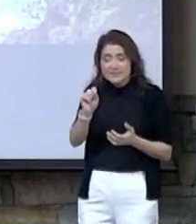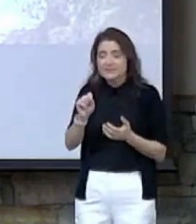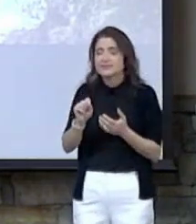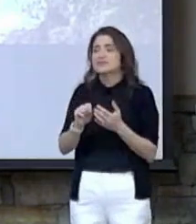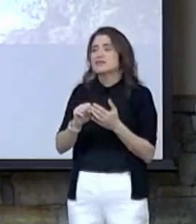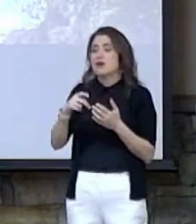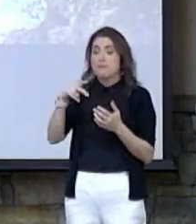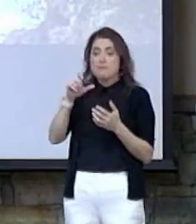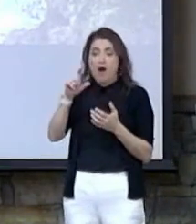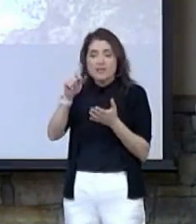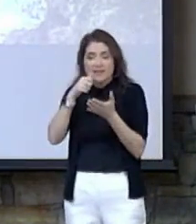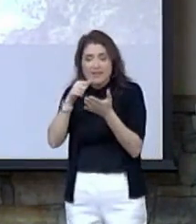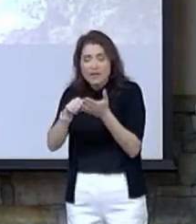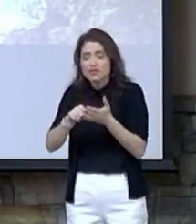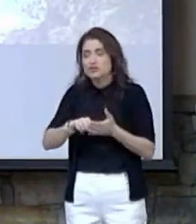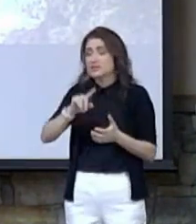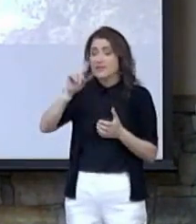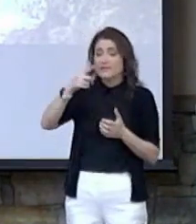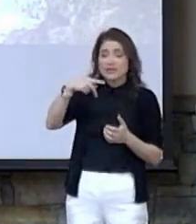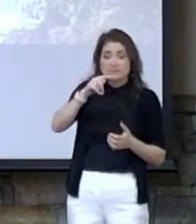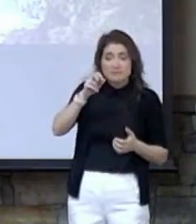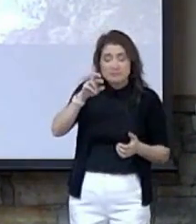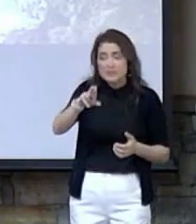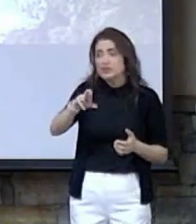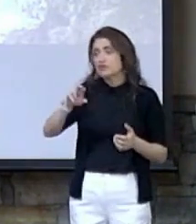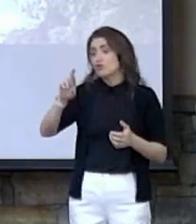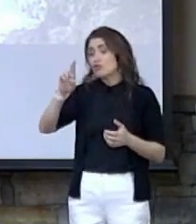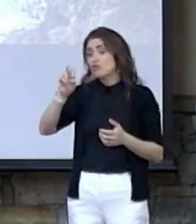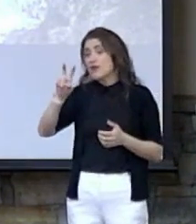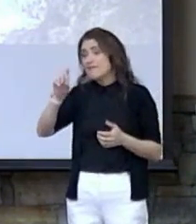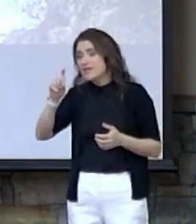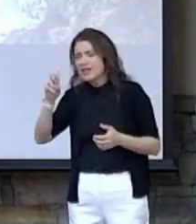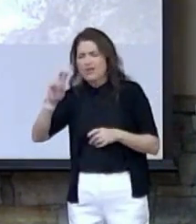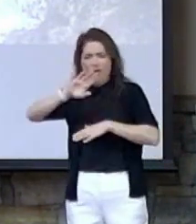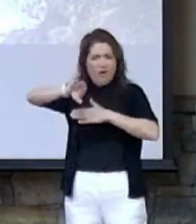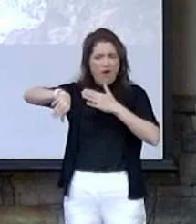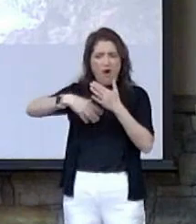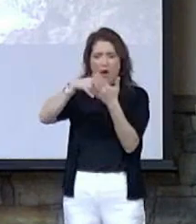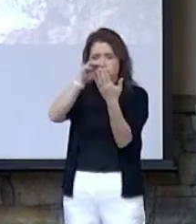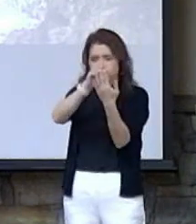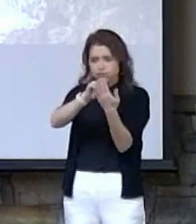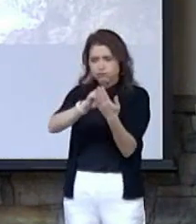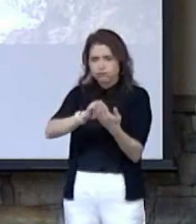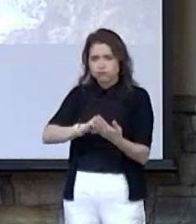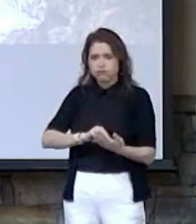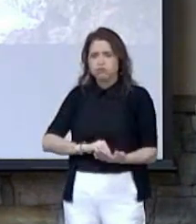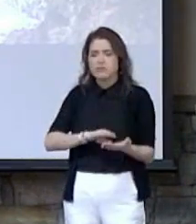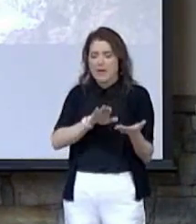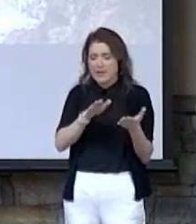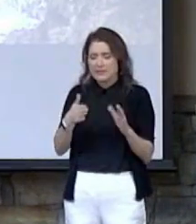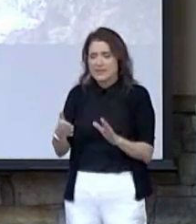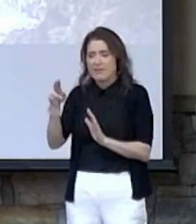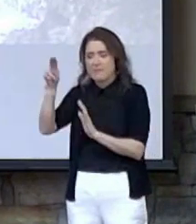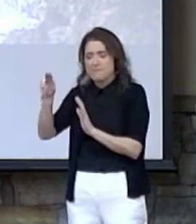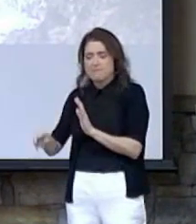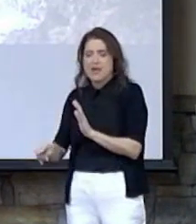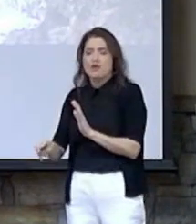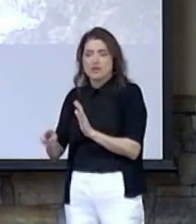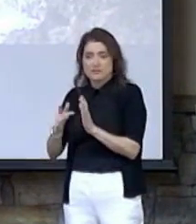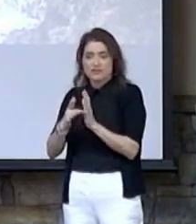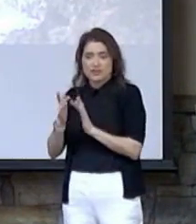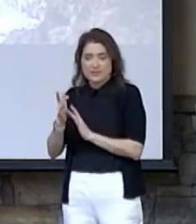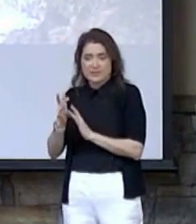Peter, Revelation, all record the death and burial of Jesus. In fact, the book of